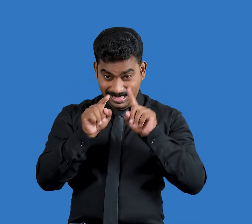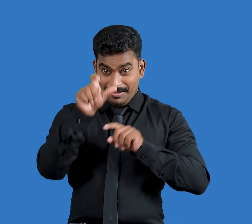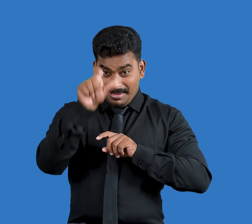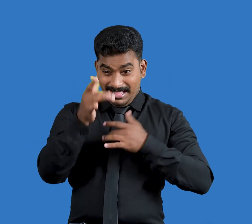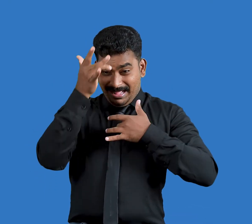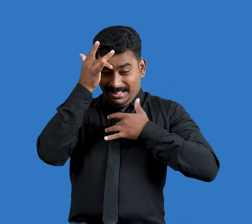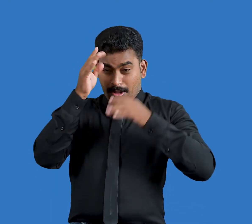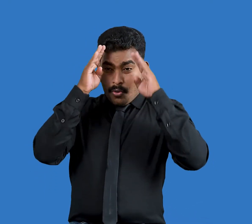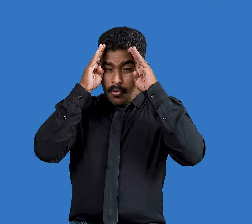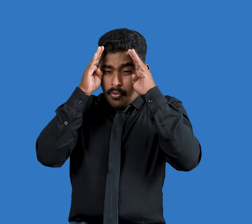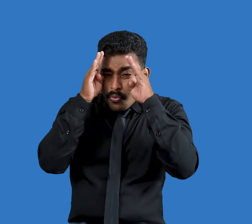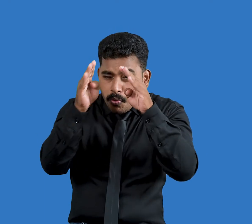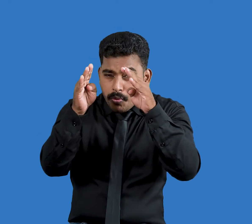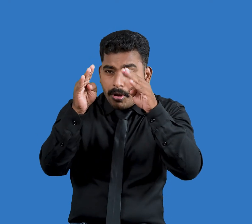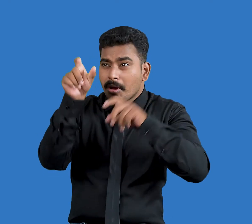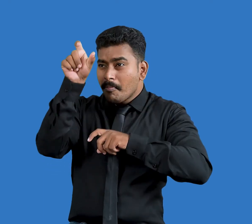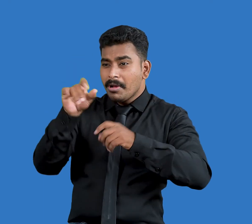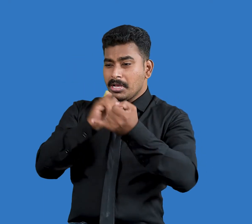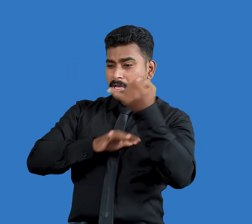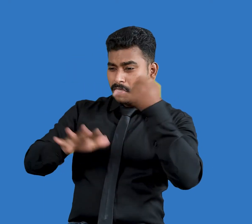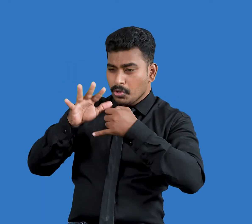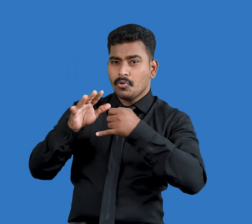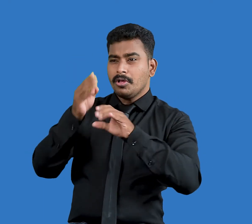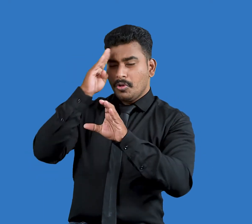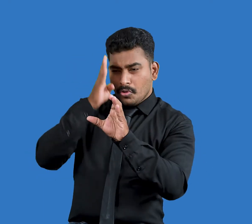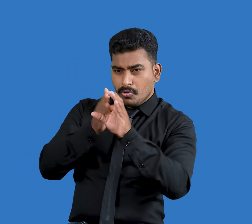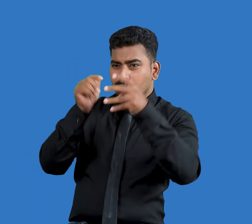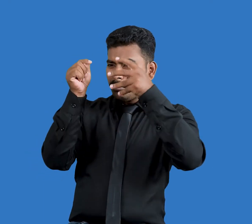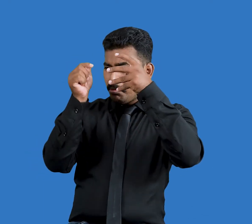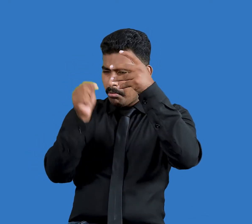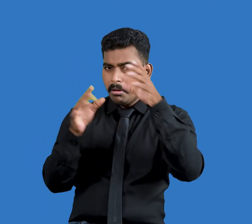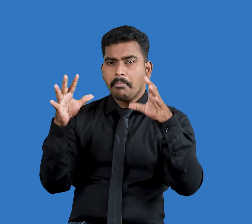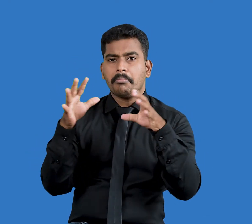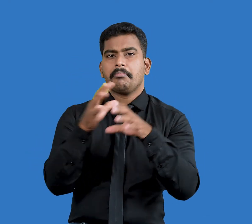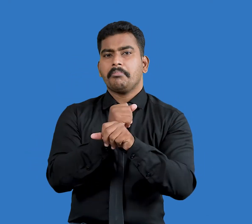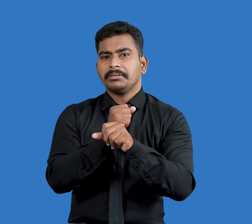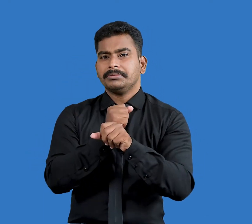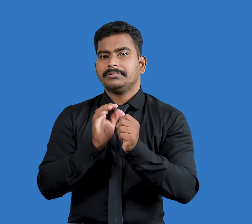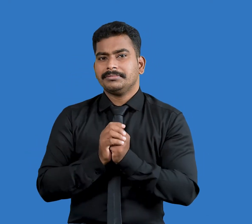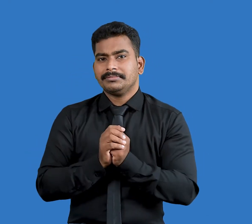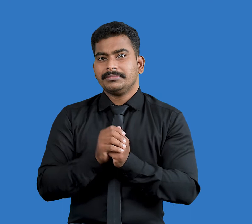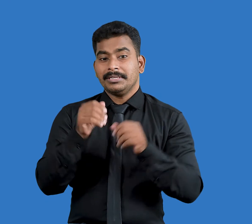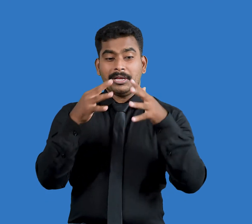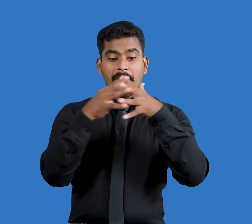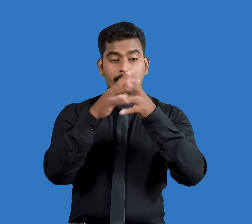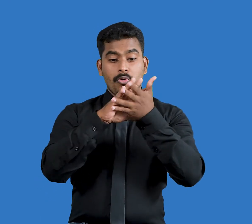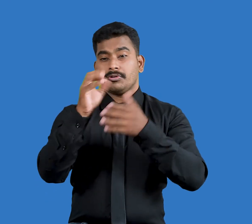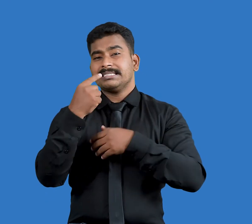reach patients adequately or early enough. We follow the same definition of palliative care